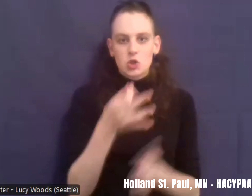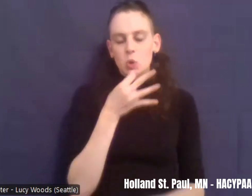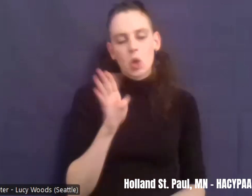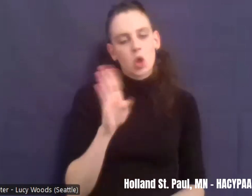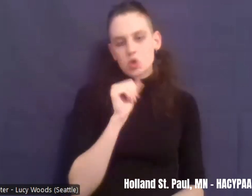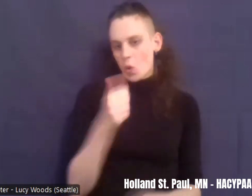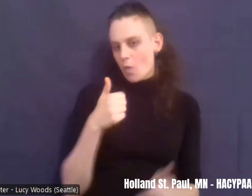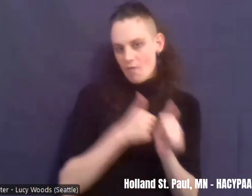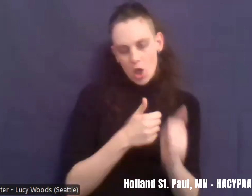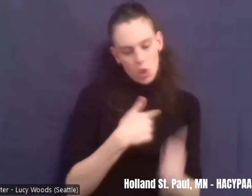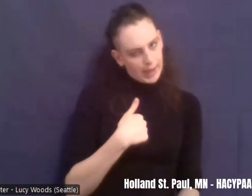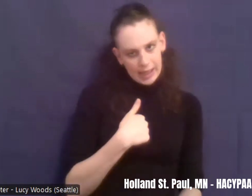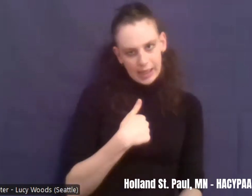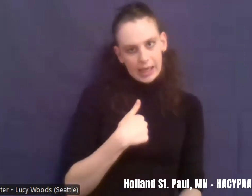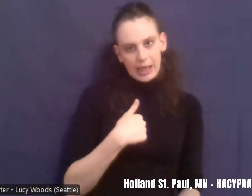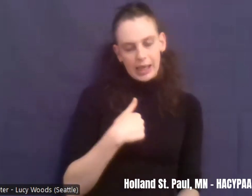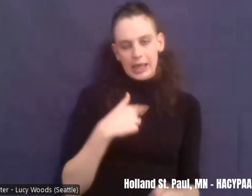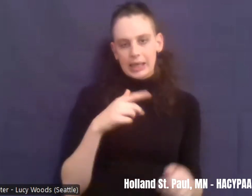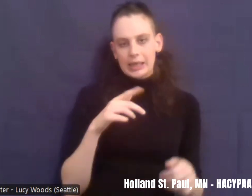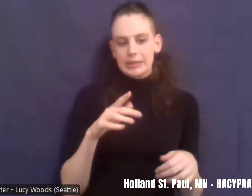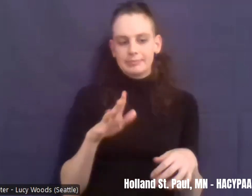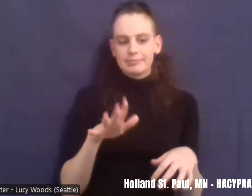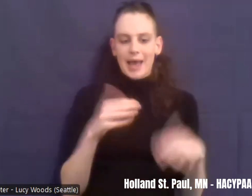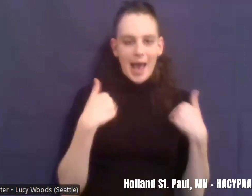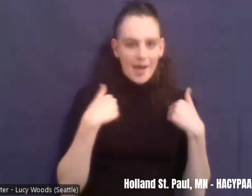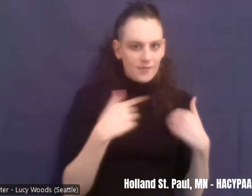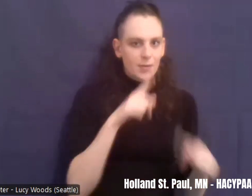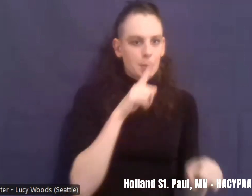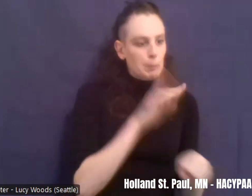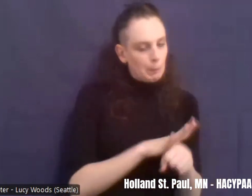to. I want to thank you guys for having me.